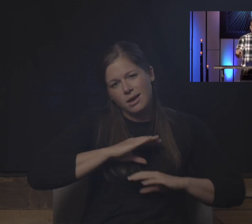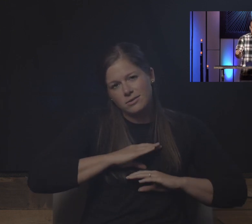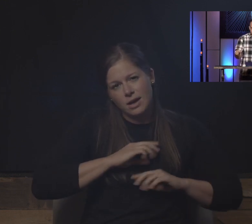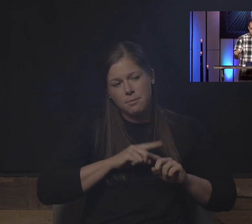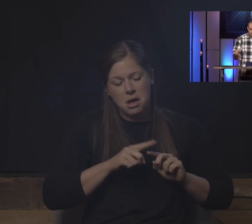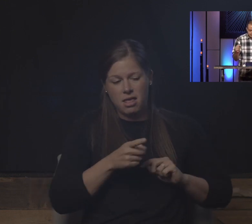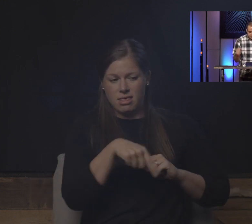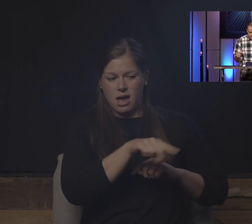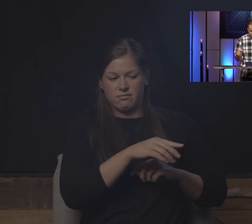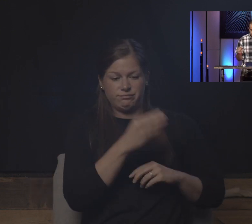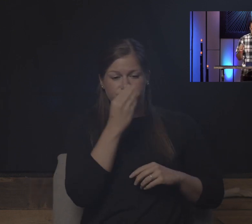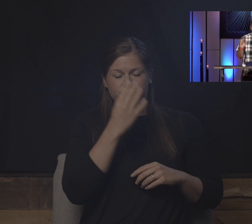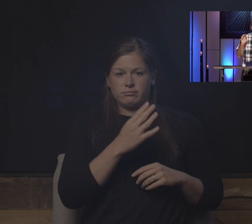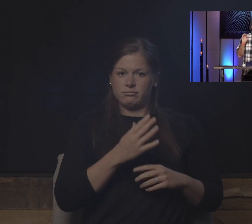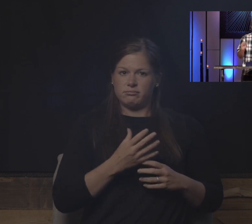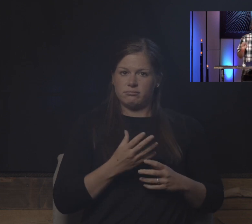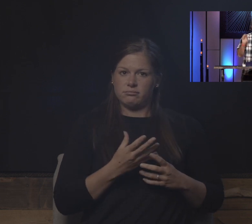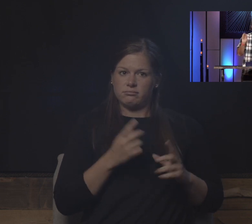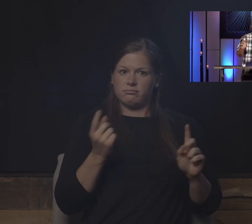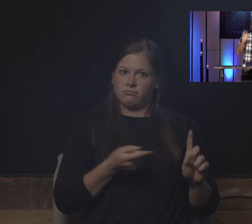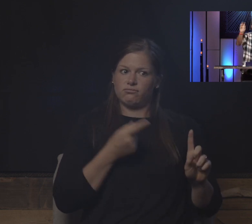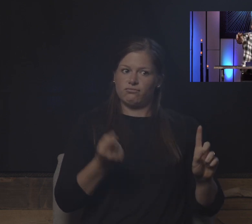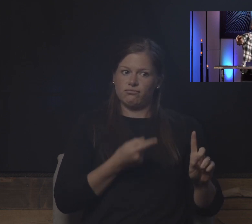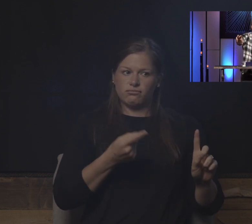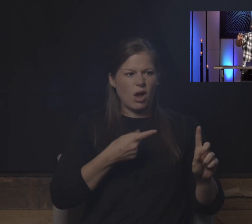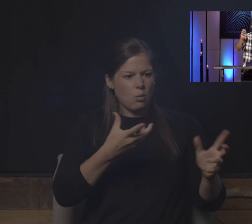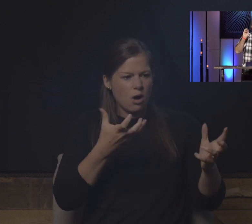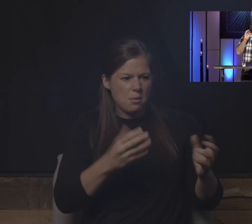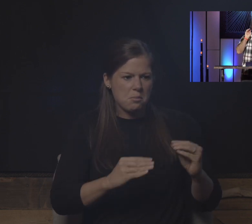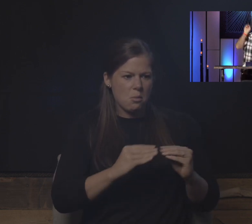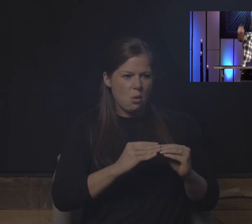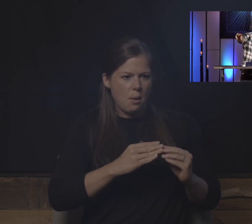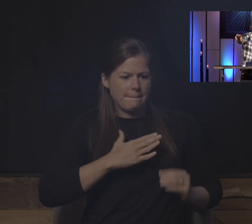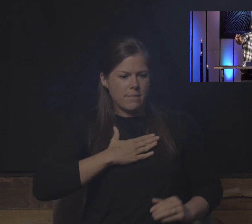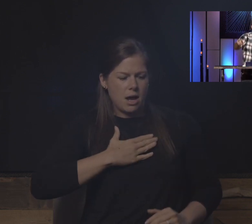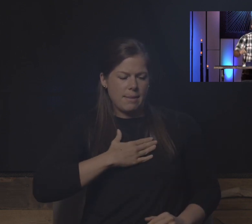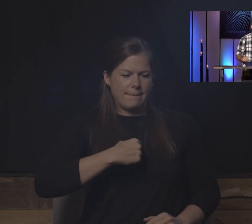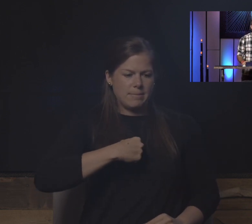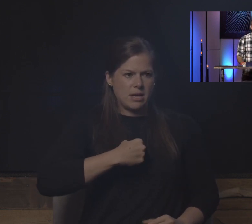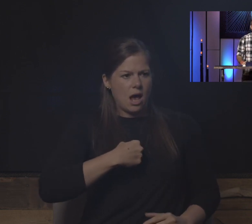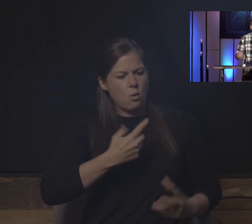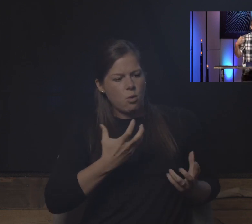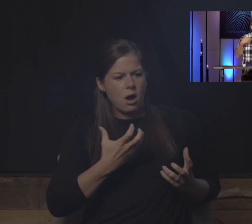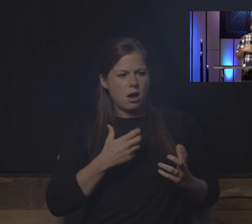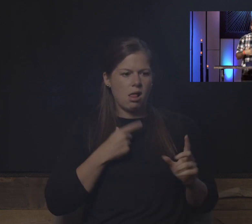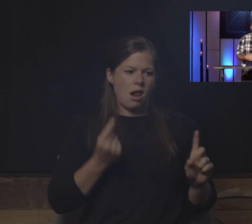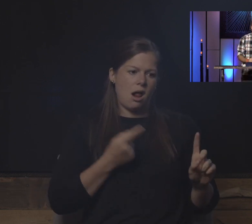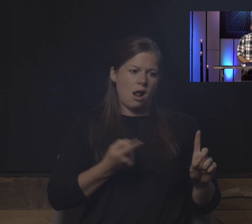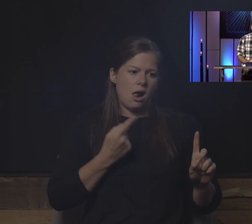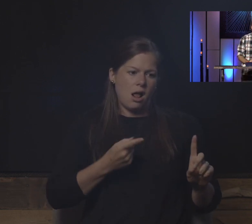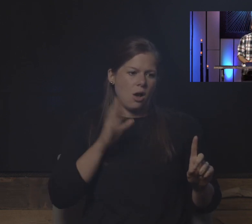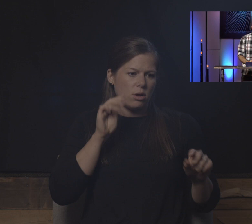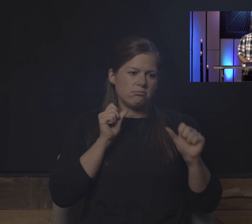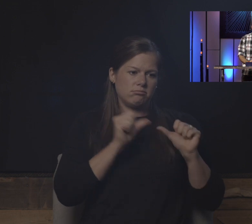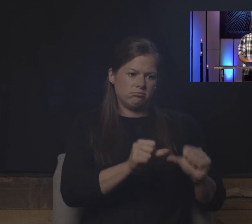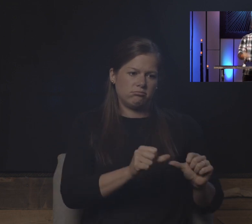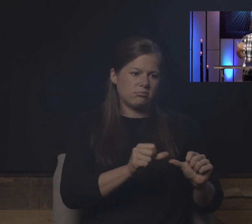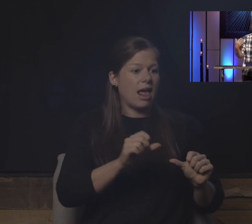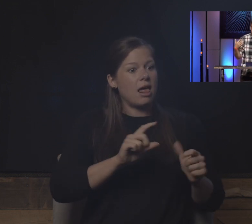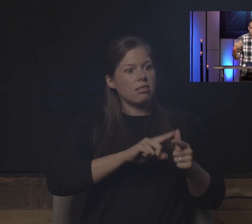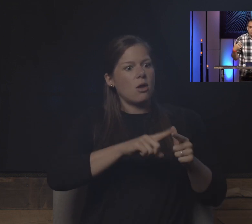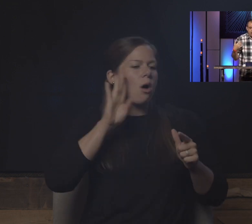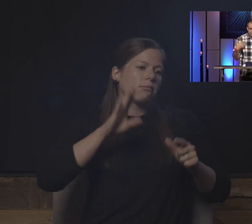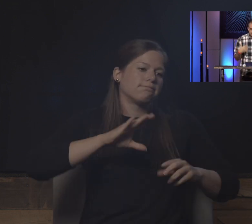them. They think if they could just get more of the thing that they desire, that that will satisfy them.